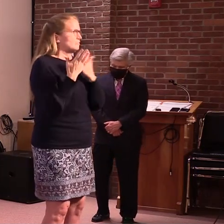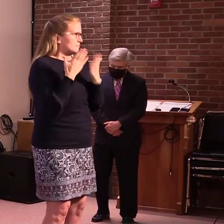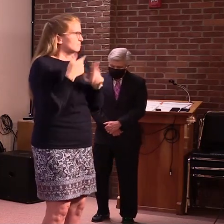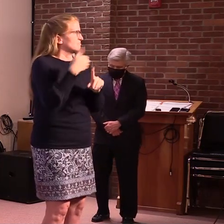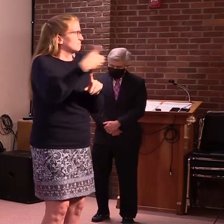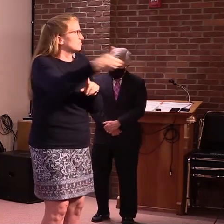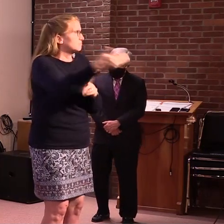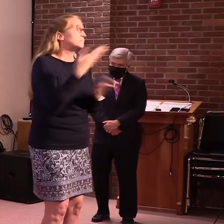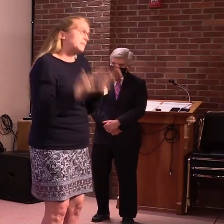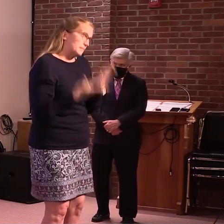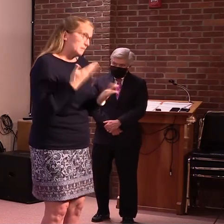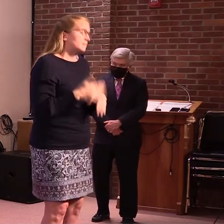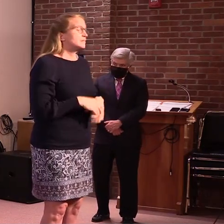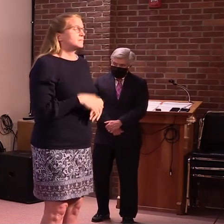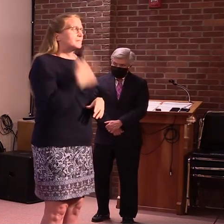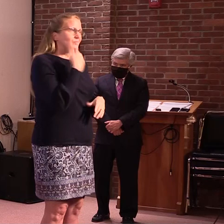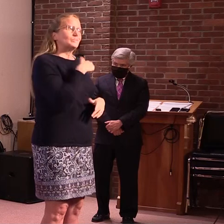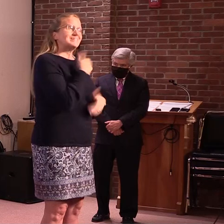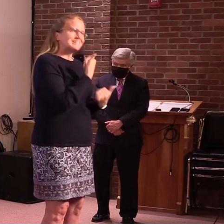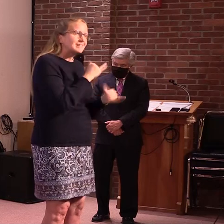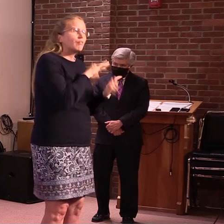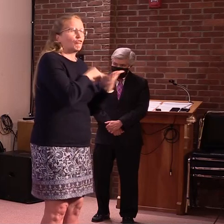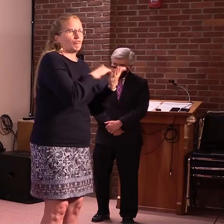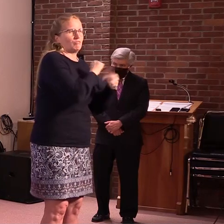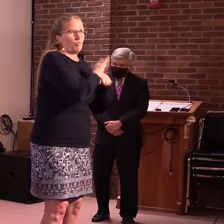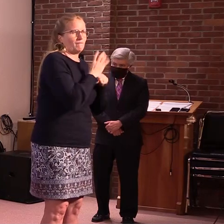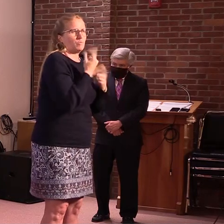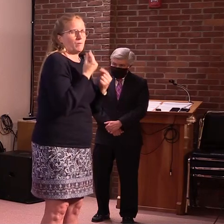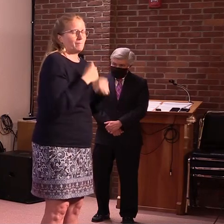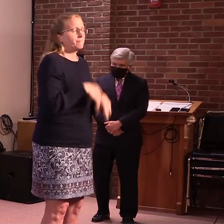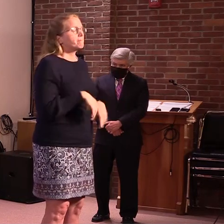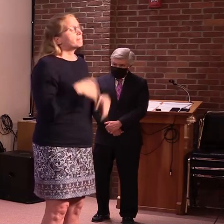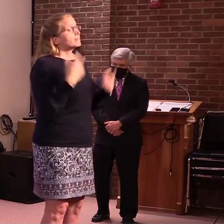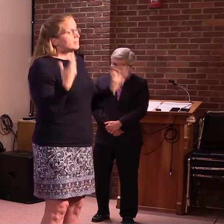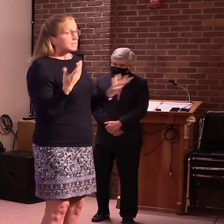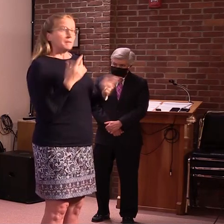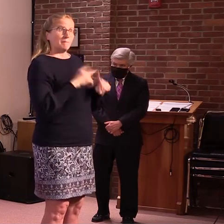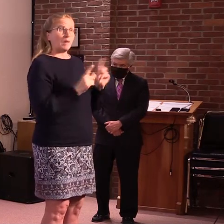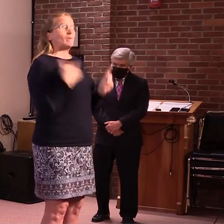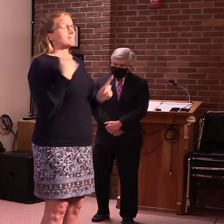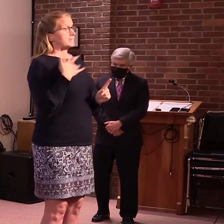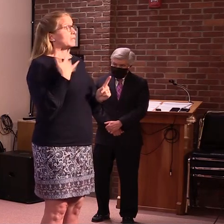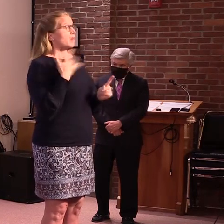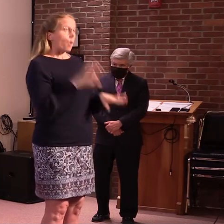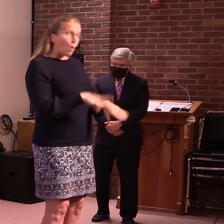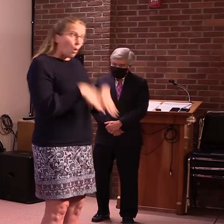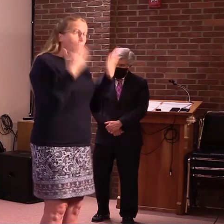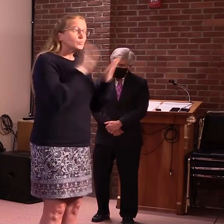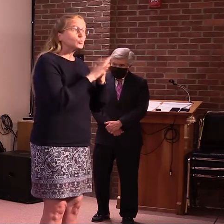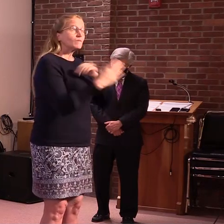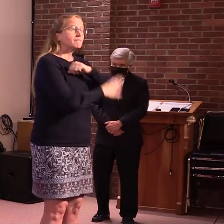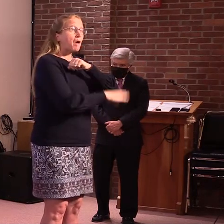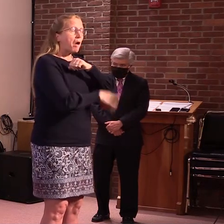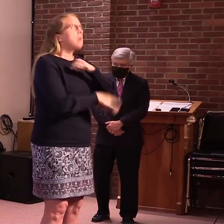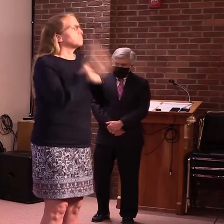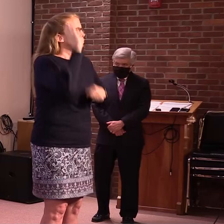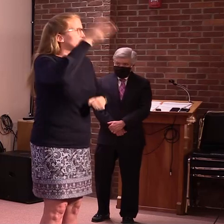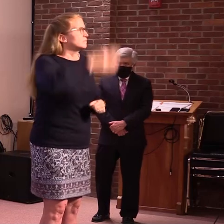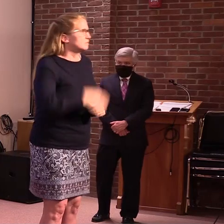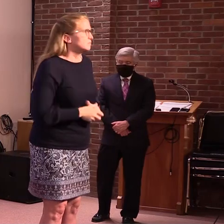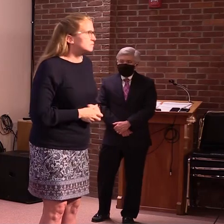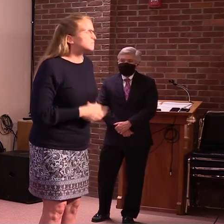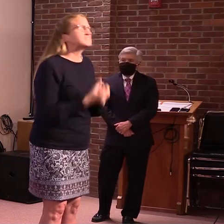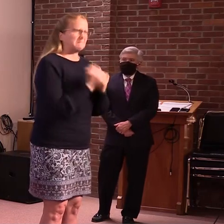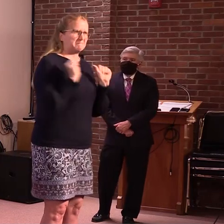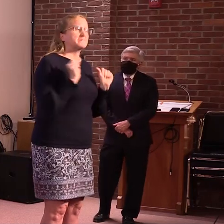Firstly, I would like to state that we're able to safely open our schools for in-person instruction in the fall. We recognize that as much as